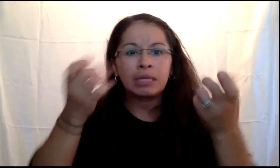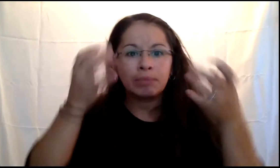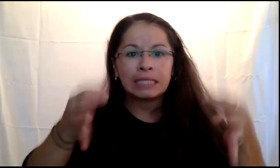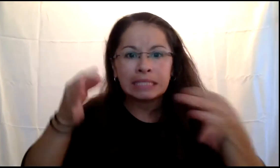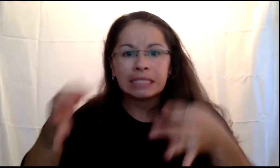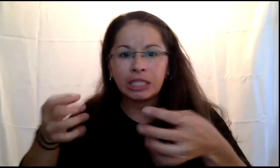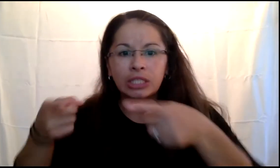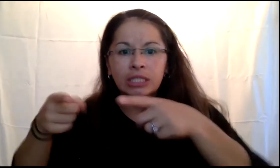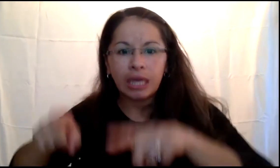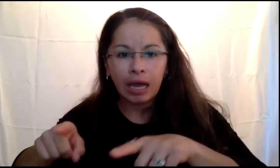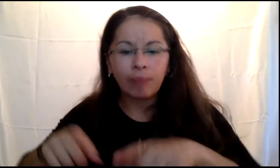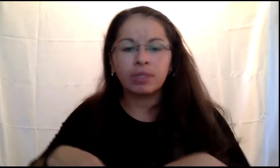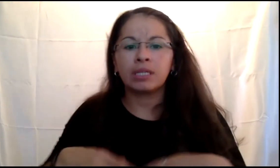at what seems at a very slow pace.